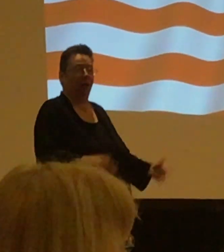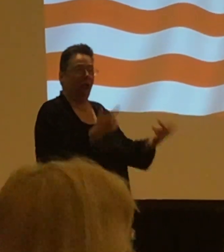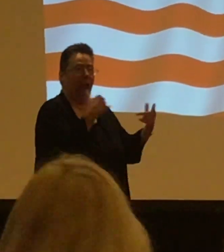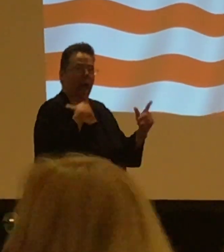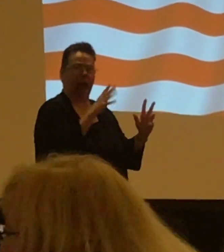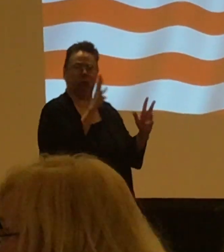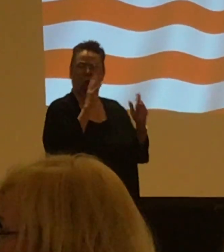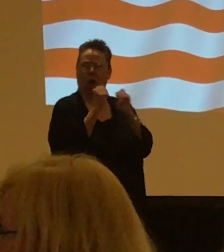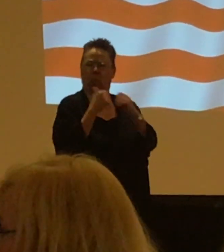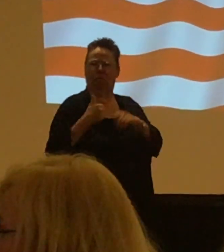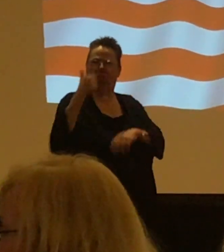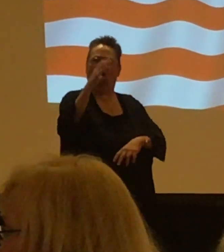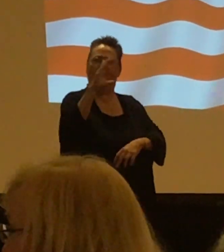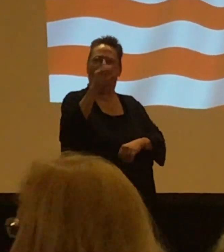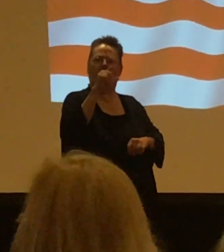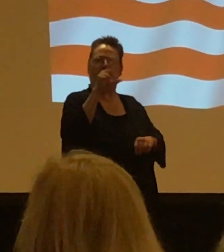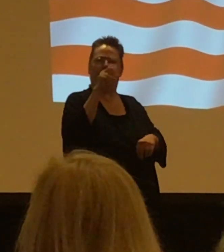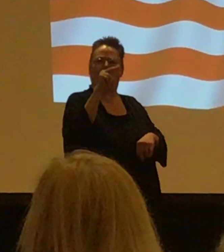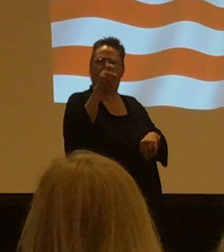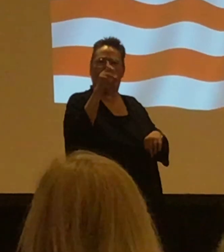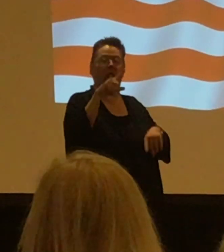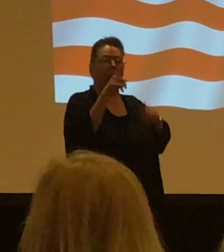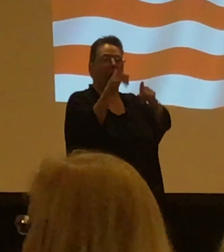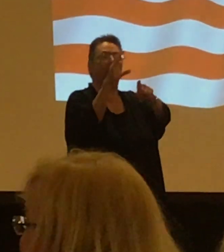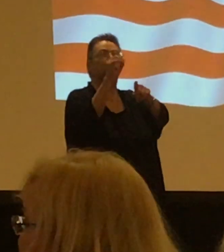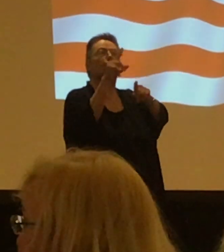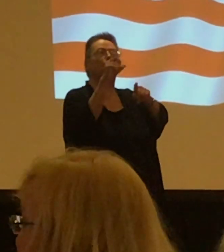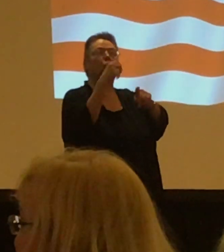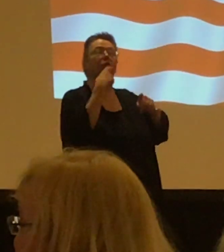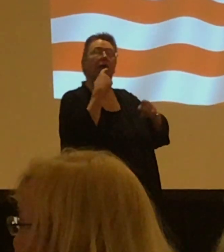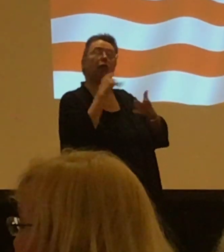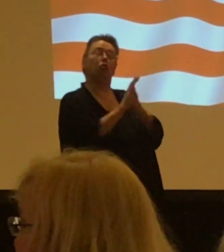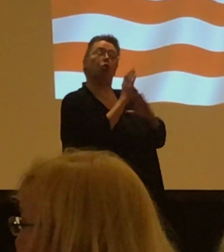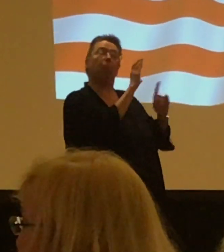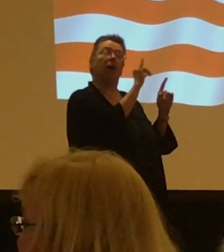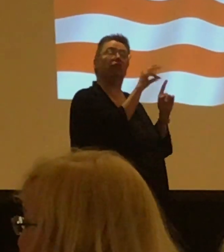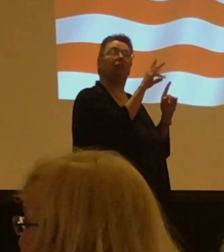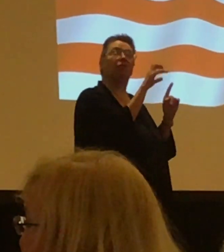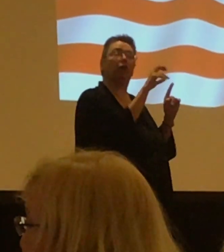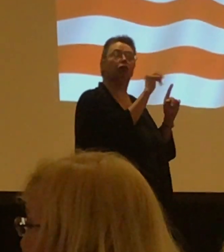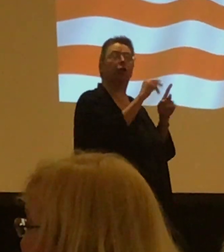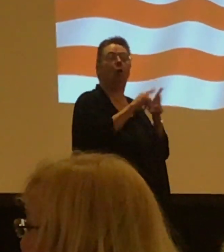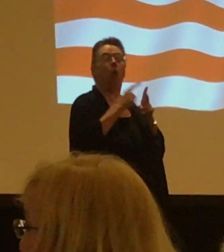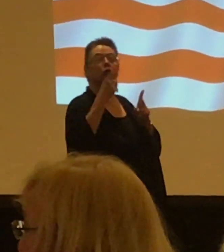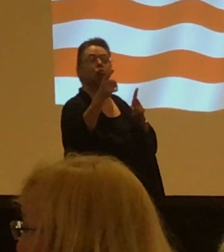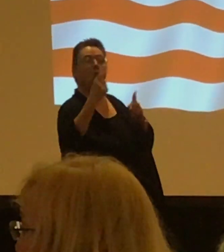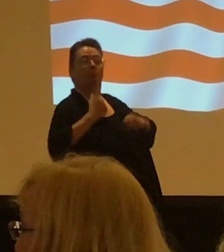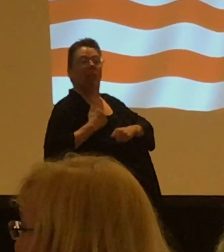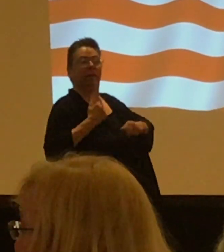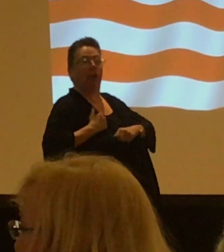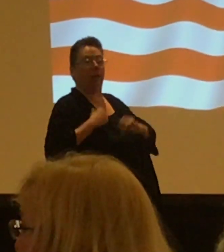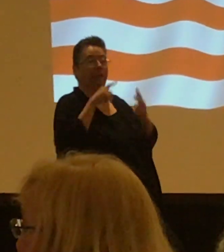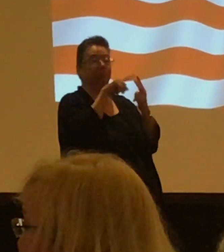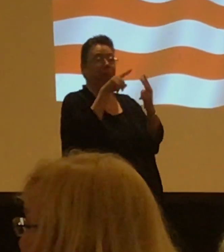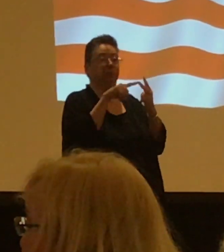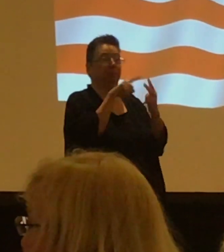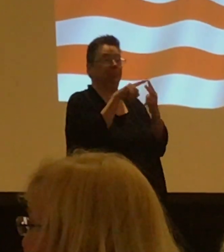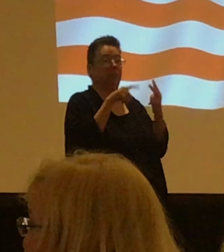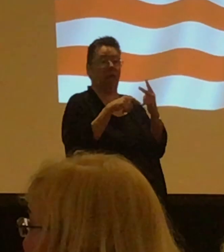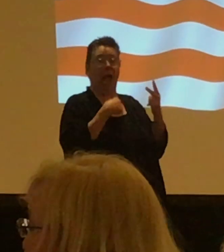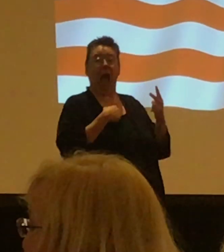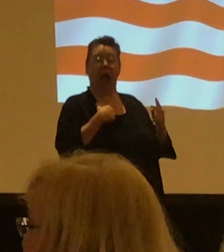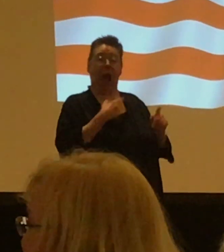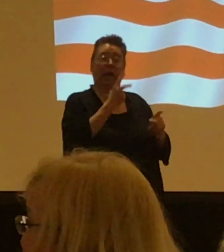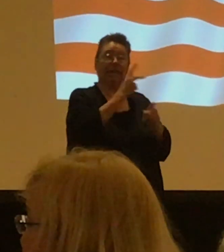with the colonel said, you can go civilian or you can go military. I said, I'll keep